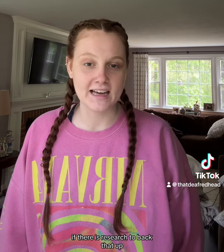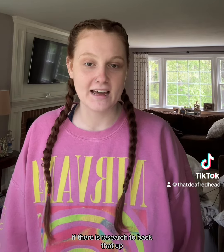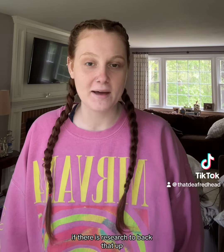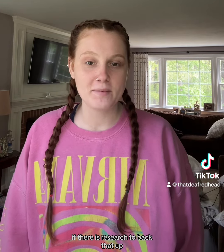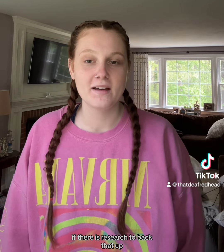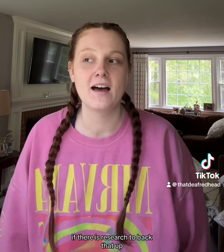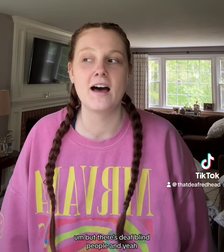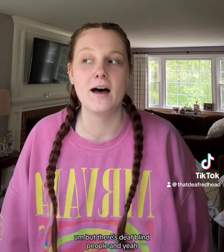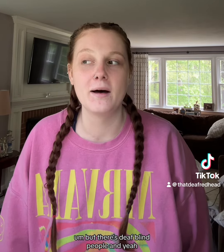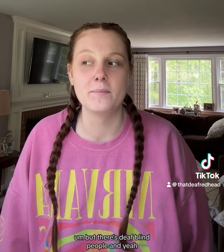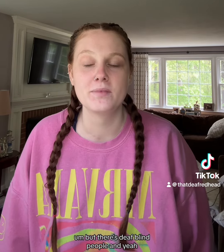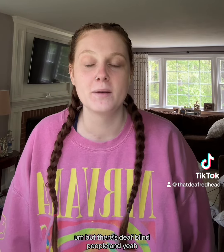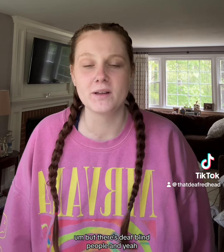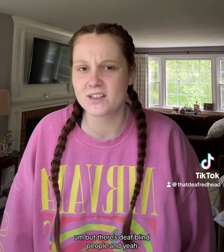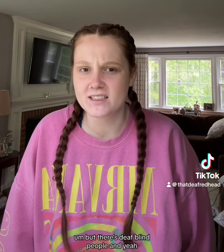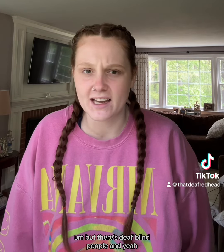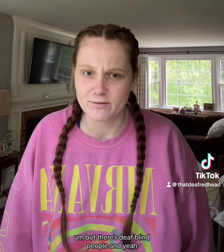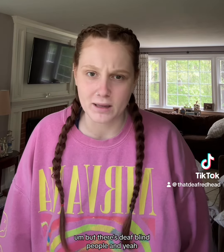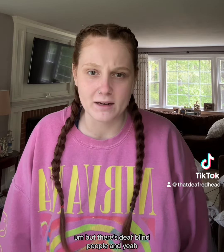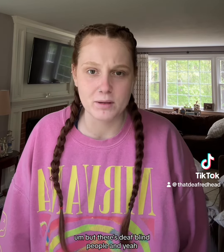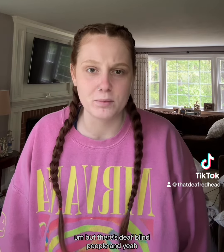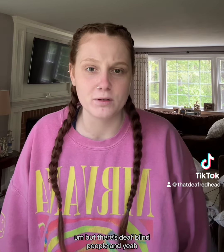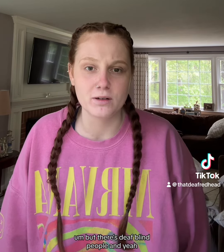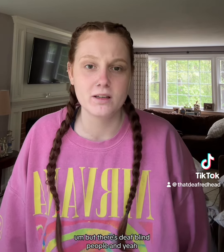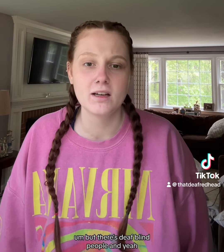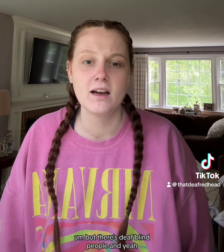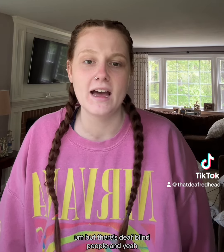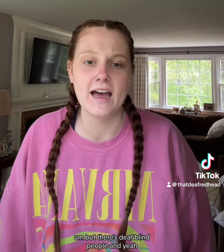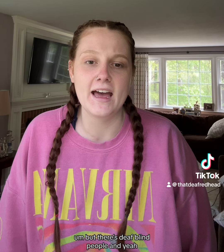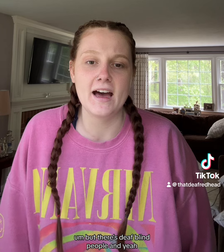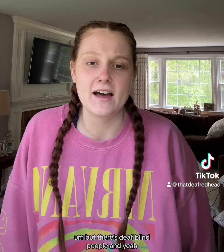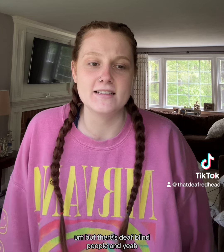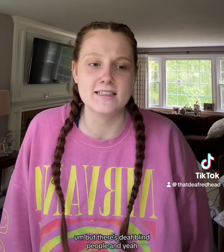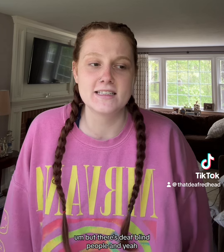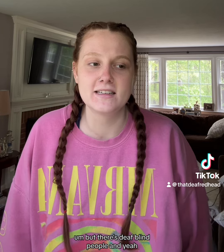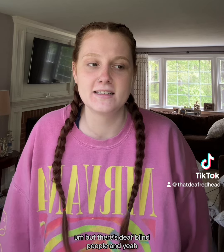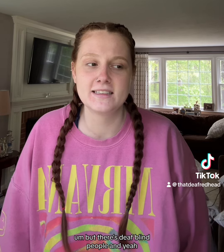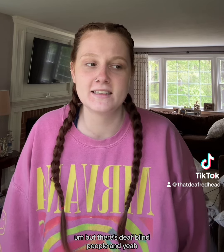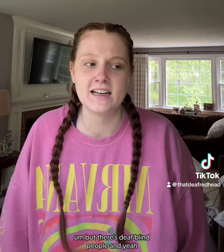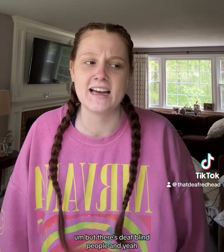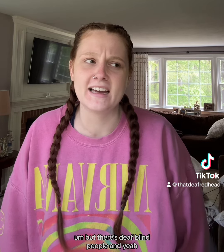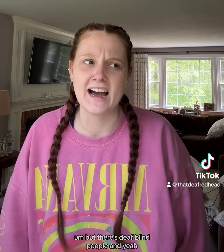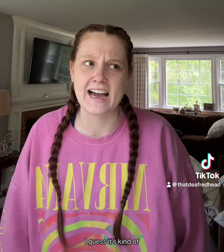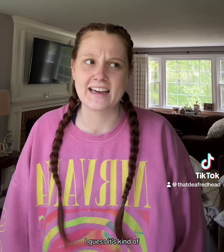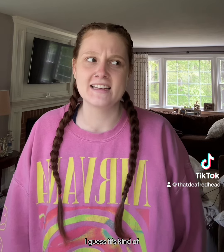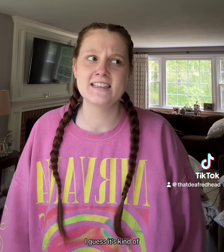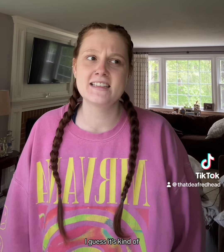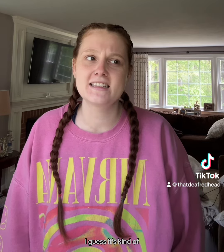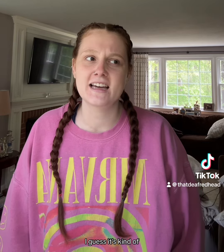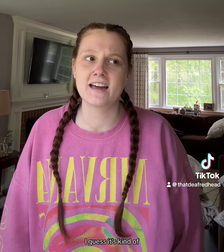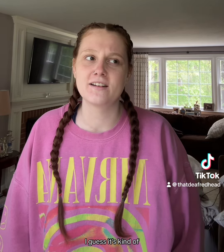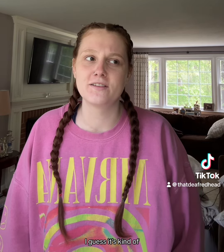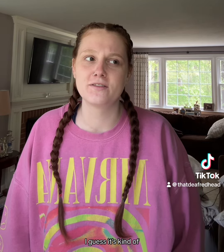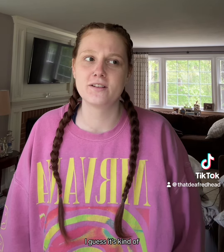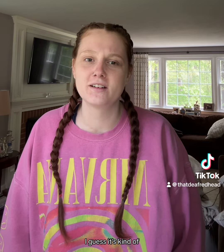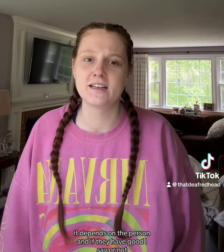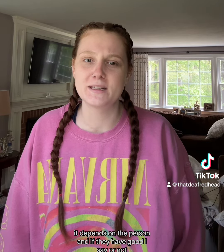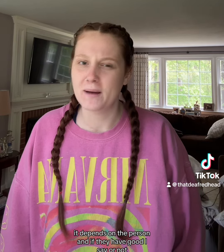up. But there's deaf blind people, and yeah, I guess it depends